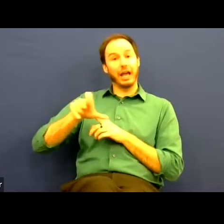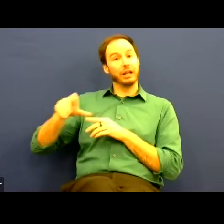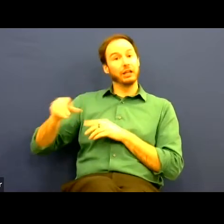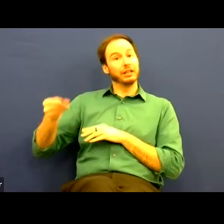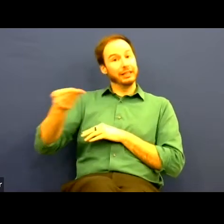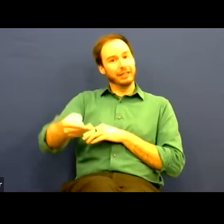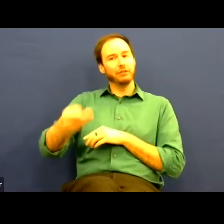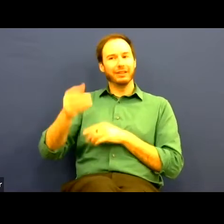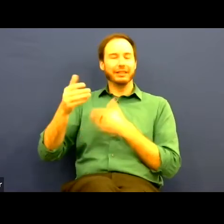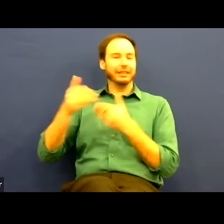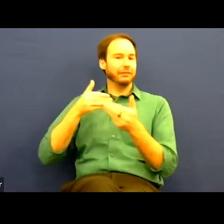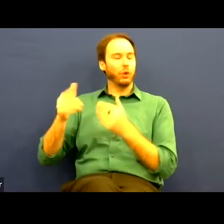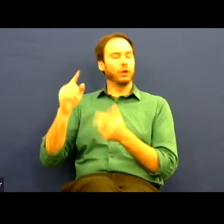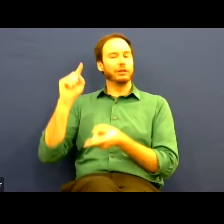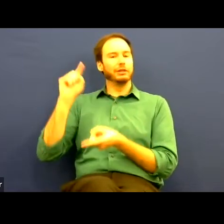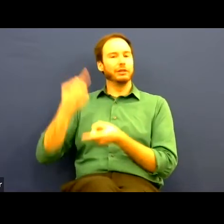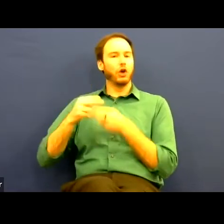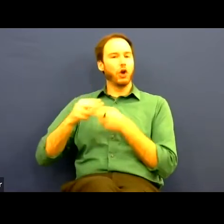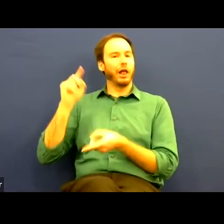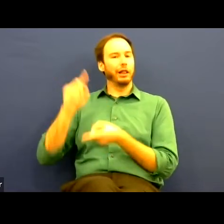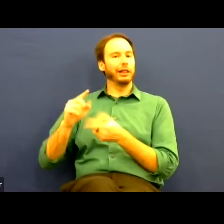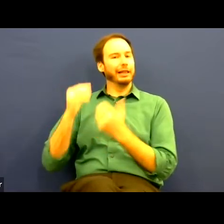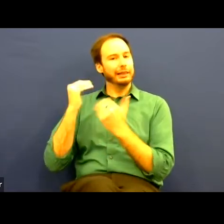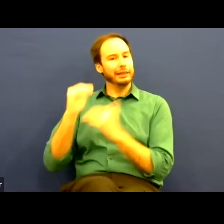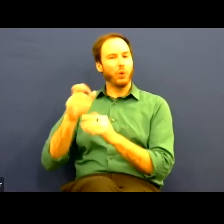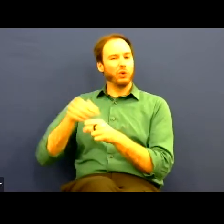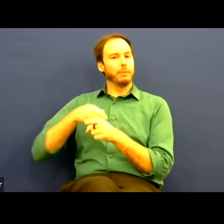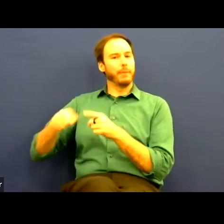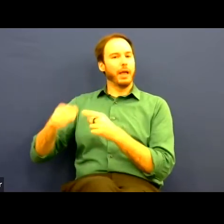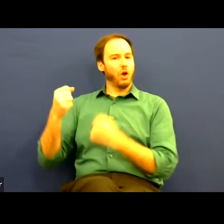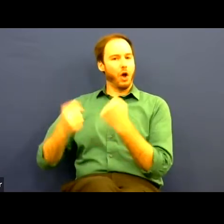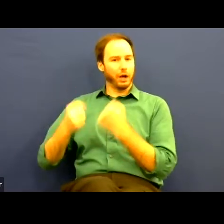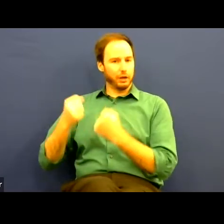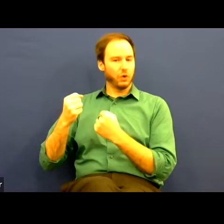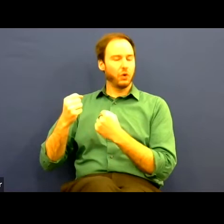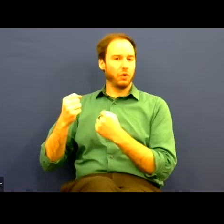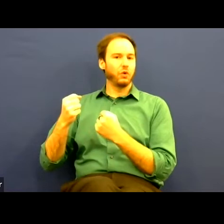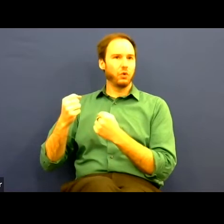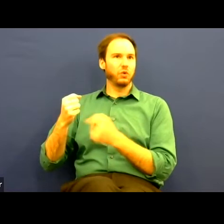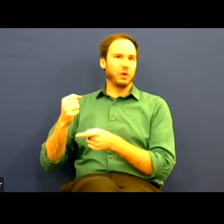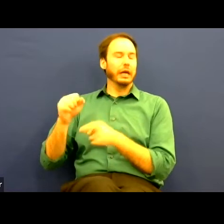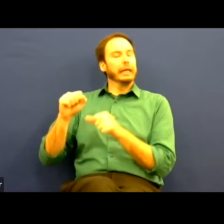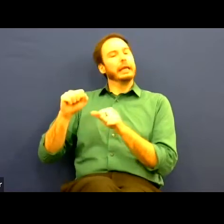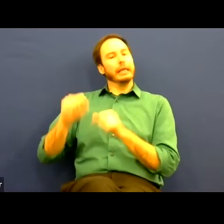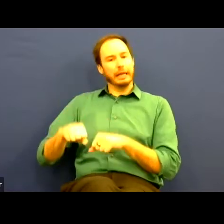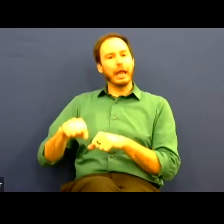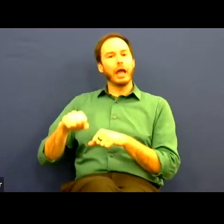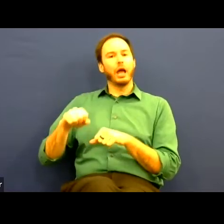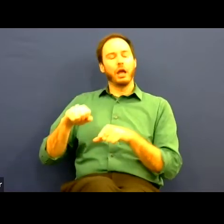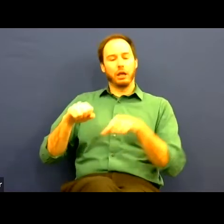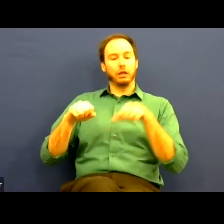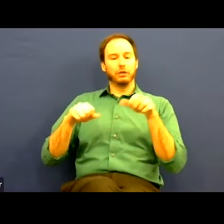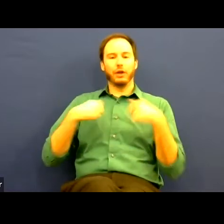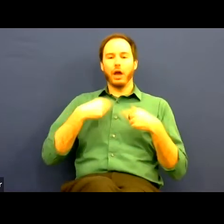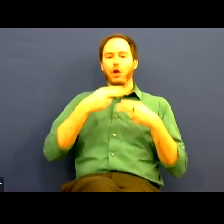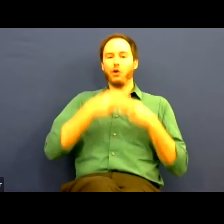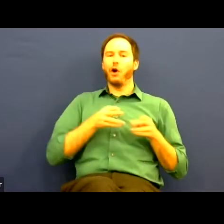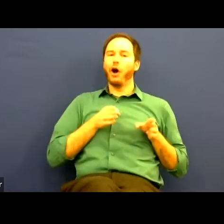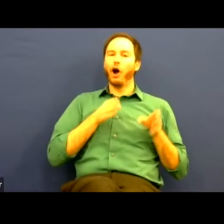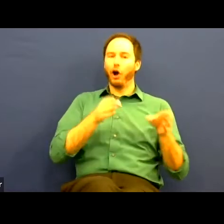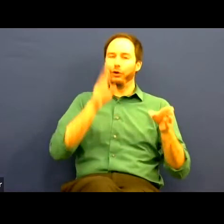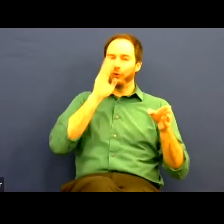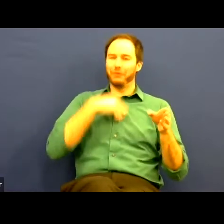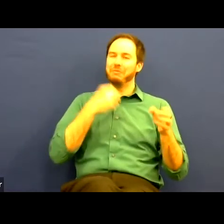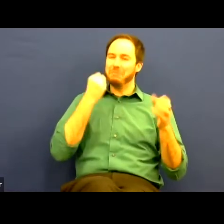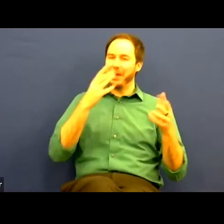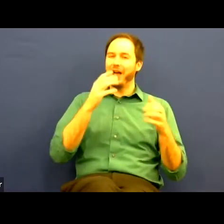a limited or specialty auto. So then it can be outside what I refer to as dealership